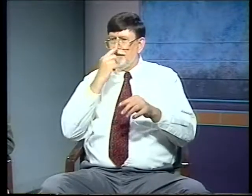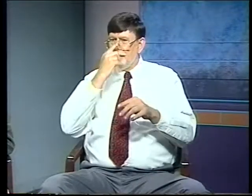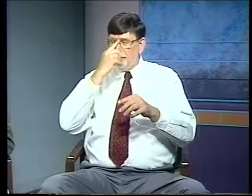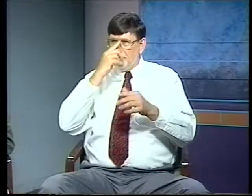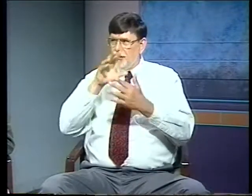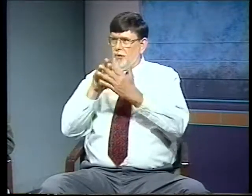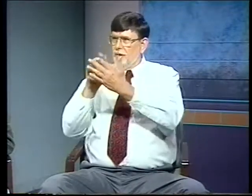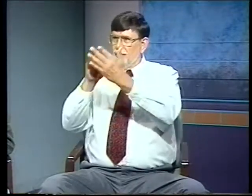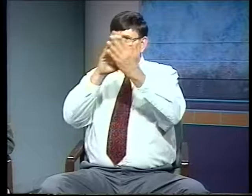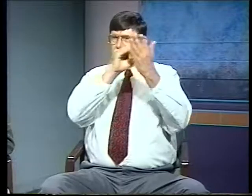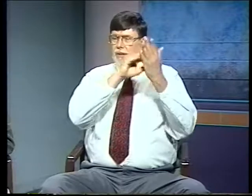no matter